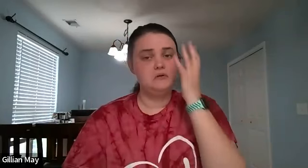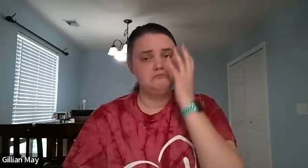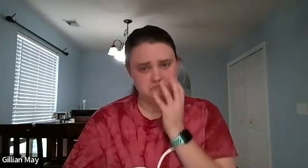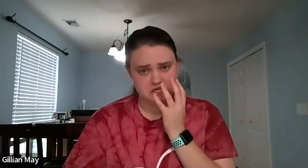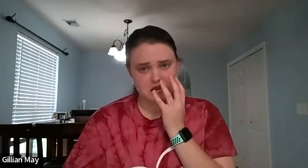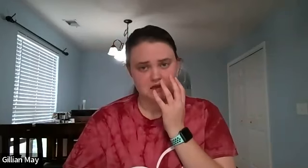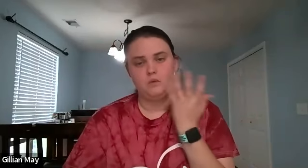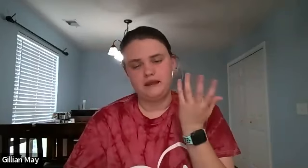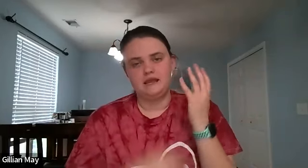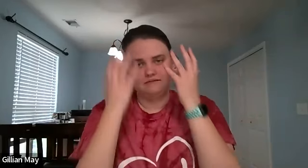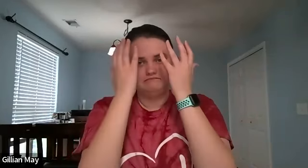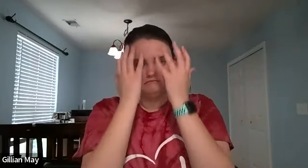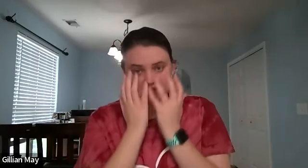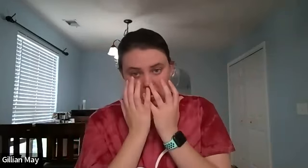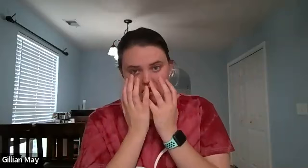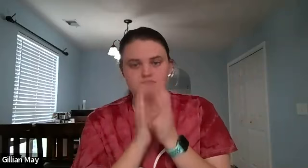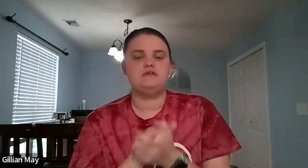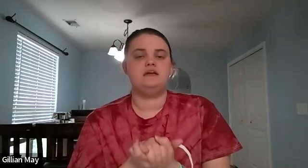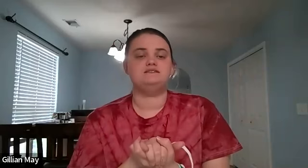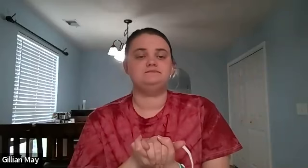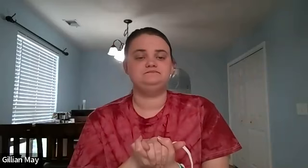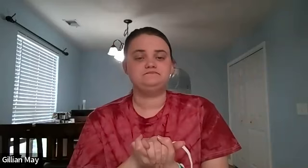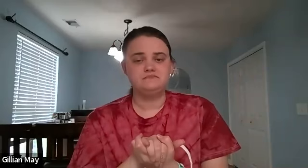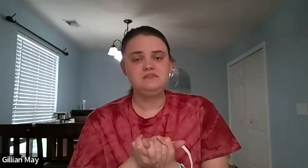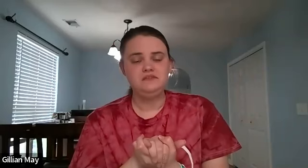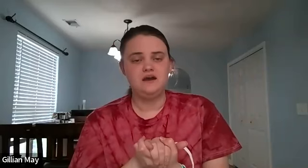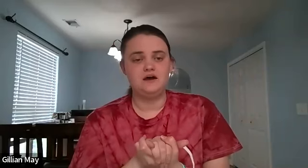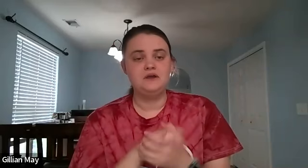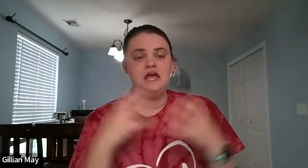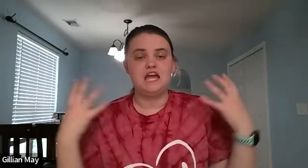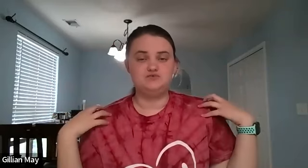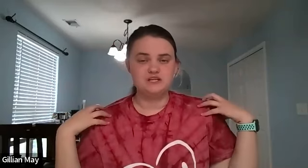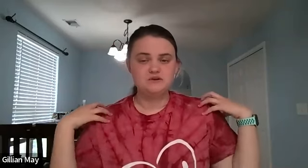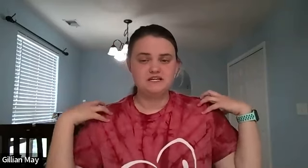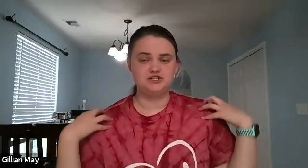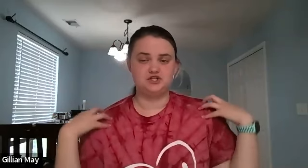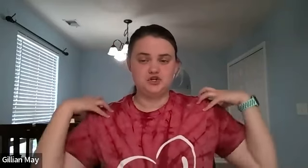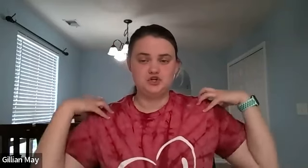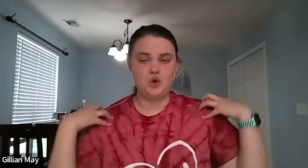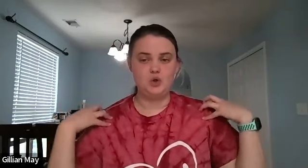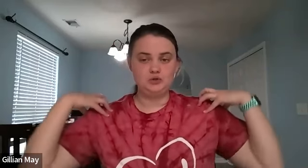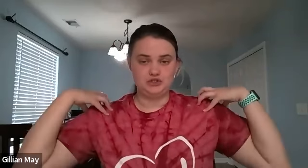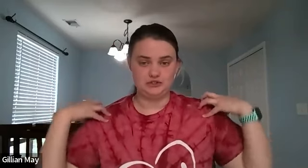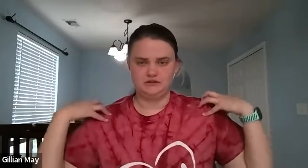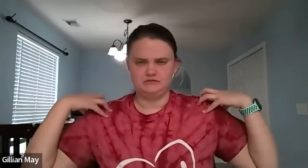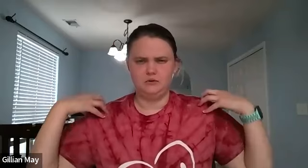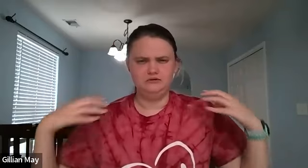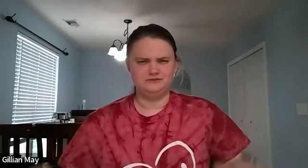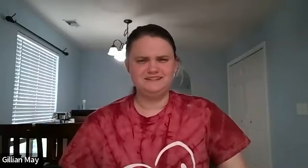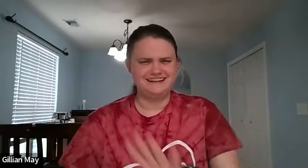go sad, one hand, sad, both hands. And you really want to make sure your what did I